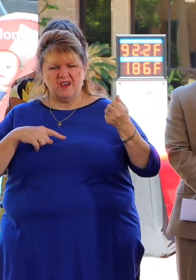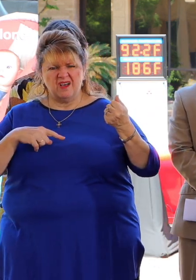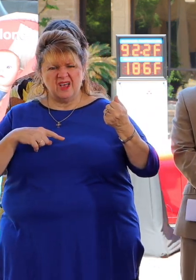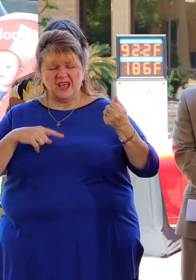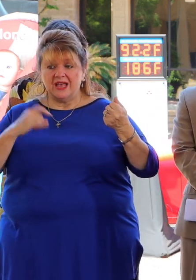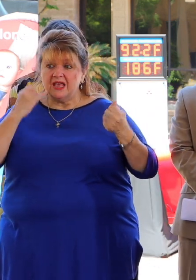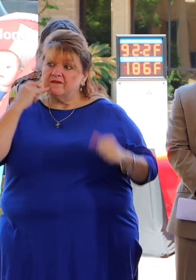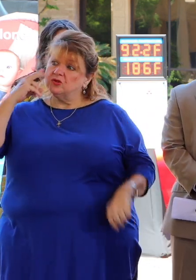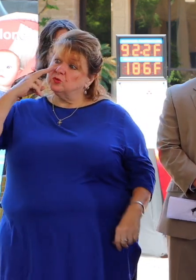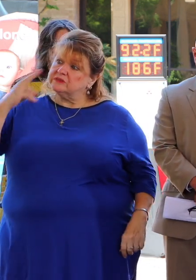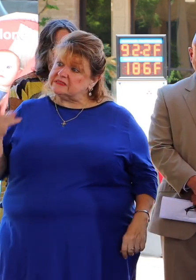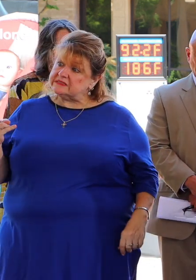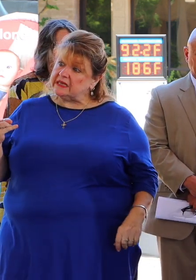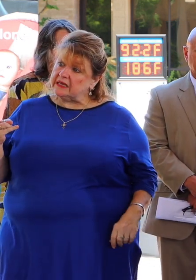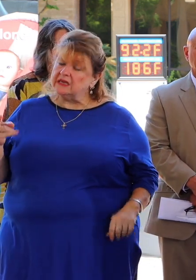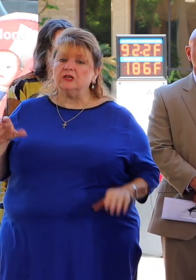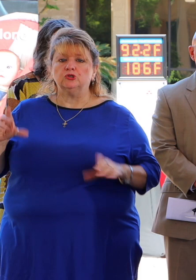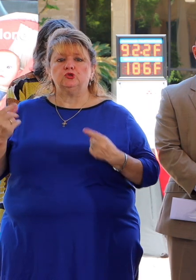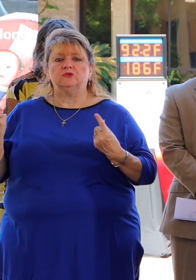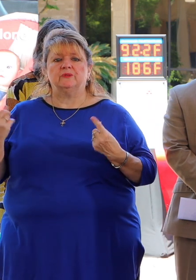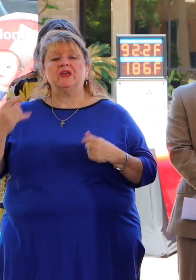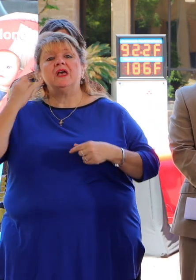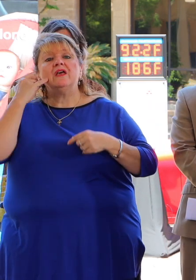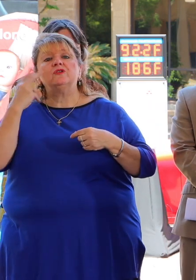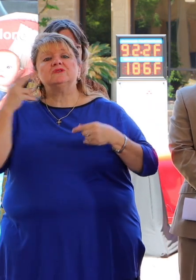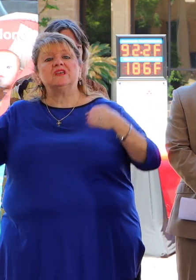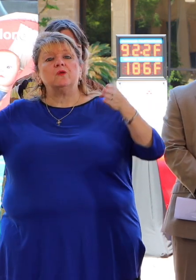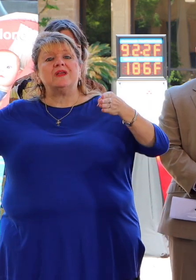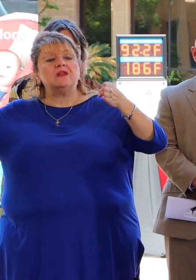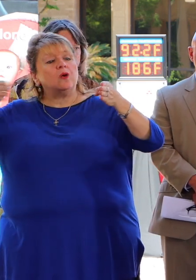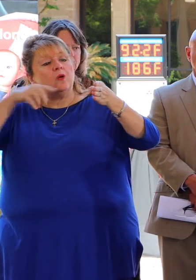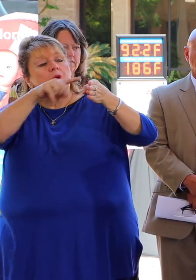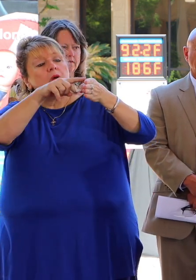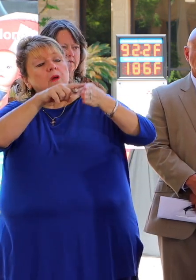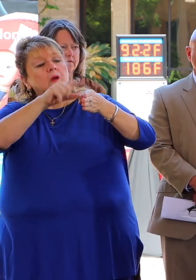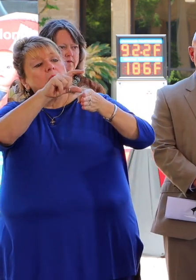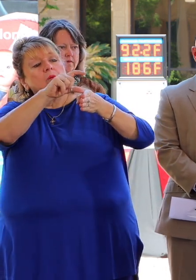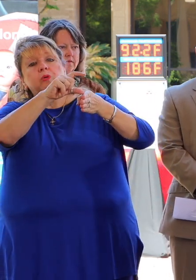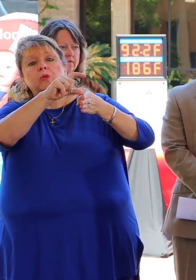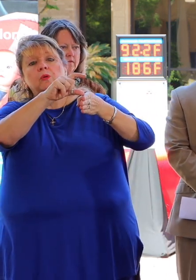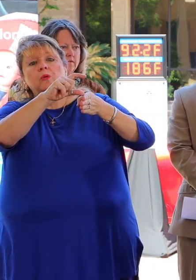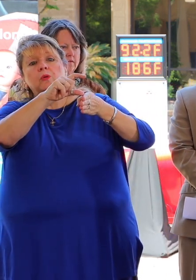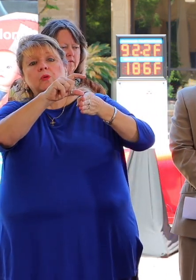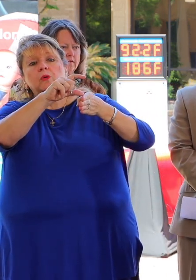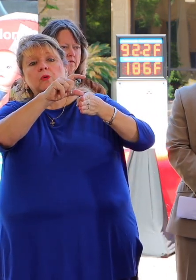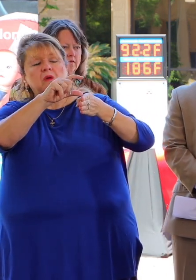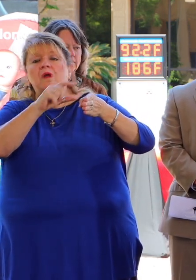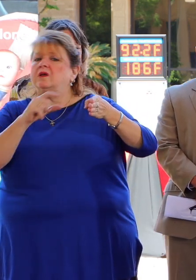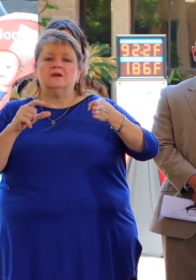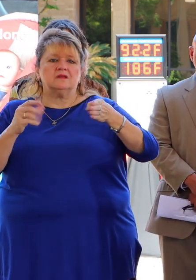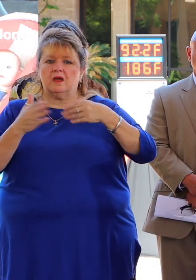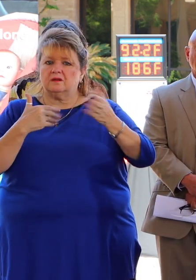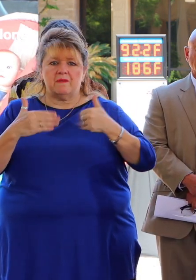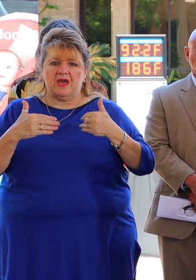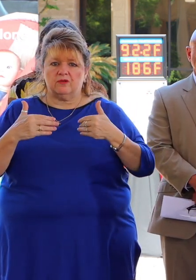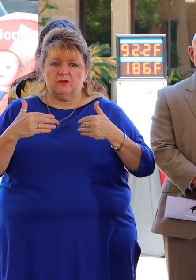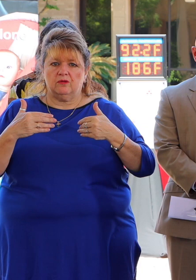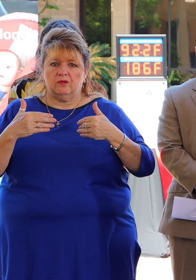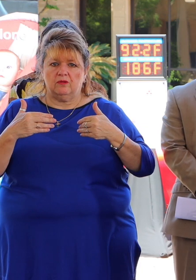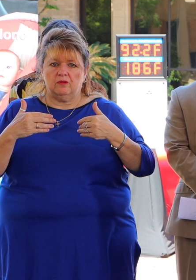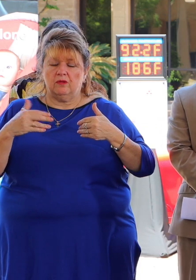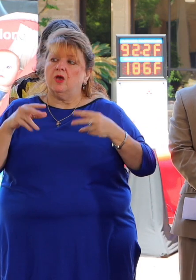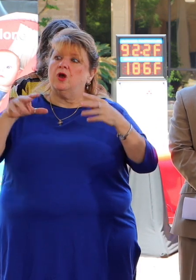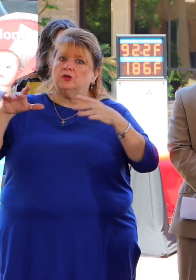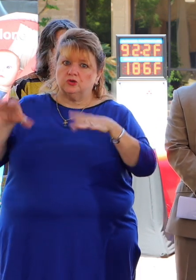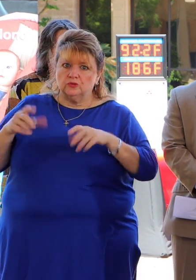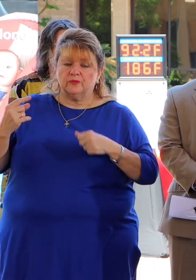if you see the window crack, it's not enough. You can look behind me and see what the temperature is in that car and what the temperature is